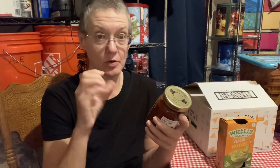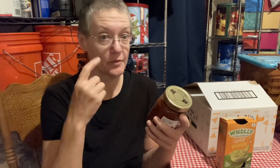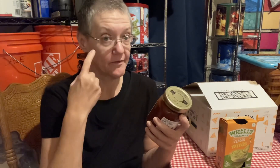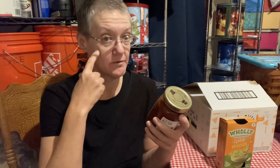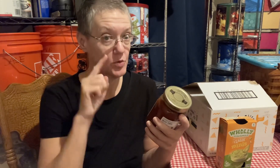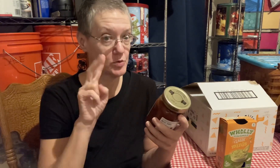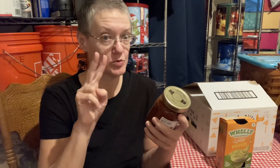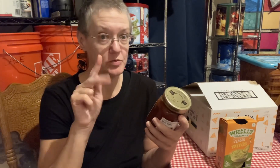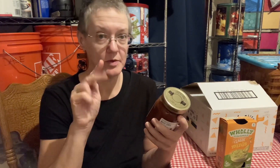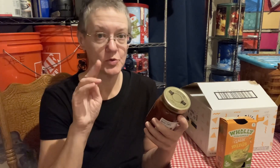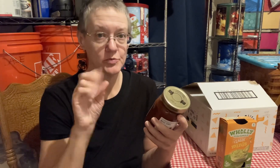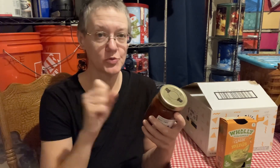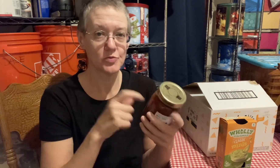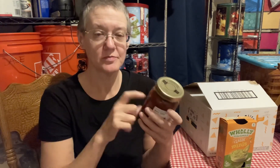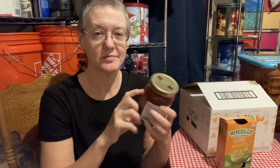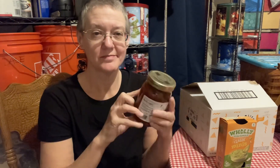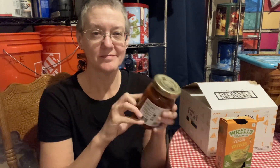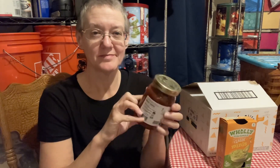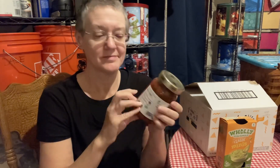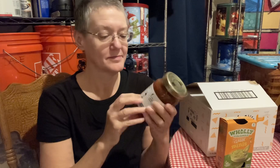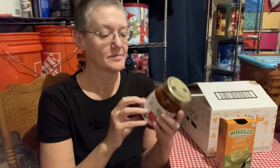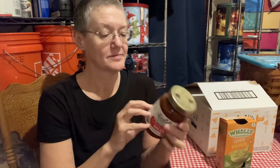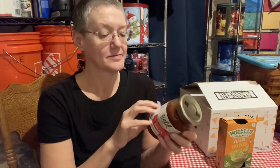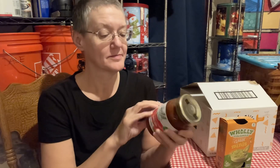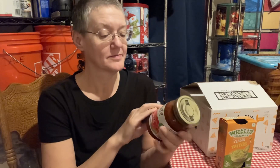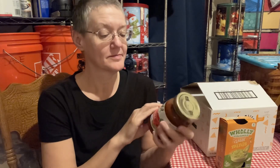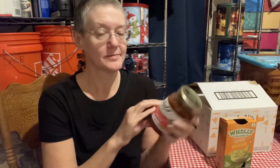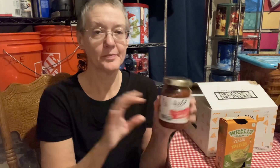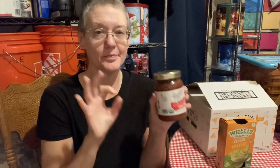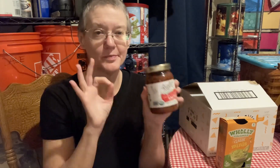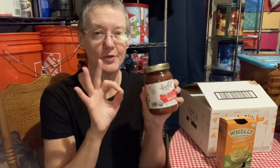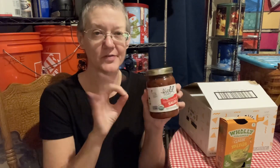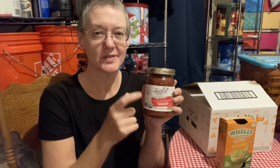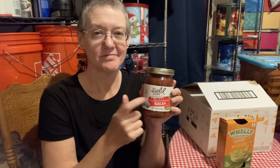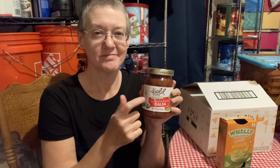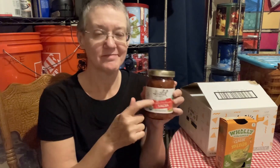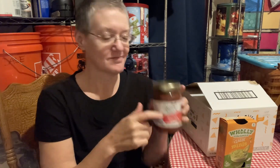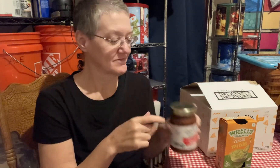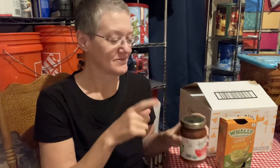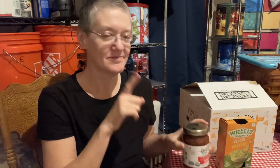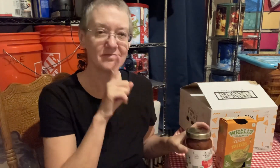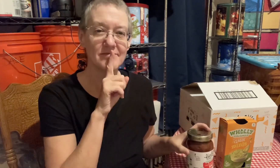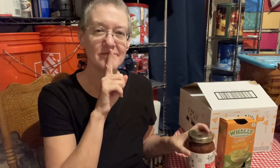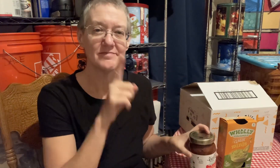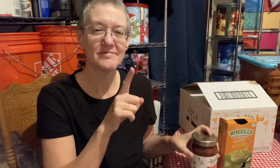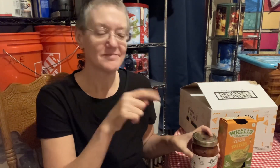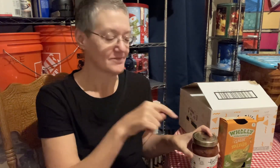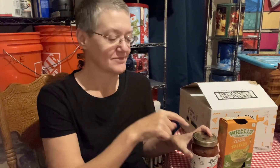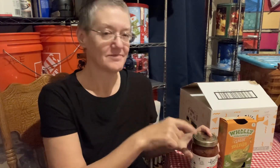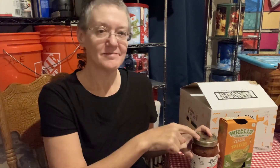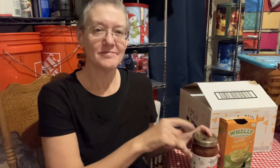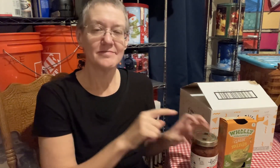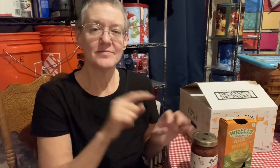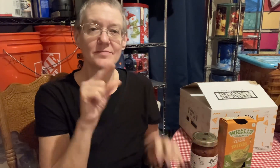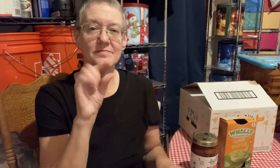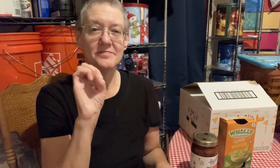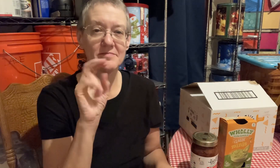This has 2 net carbs for 2 tablespoons. That's perfect. This is a